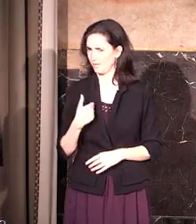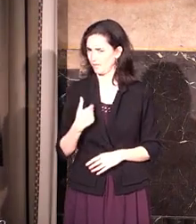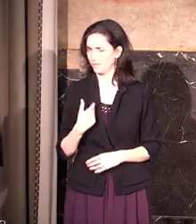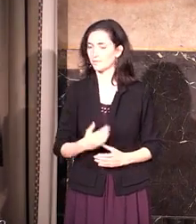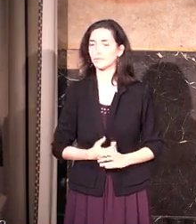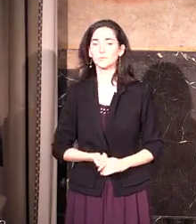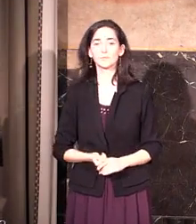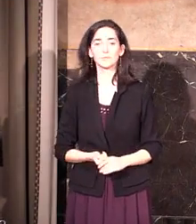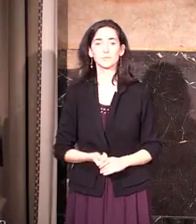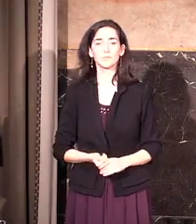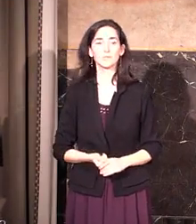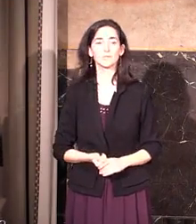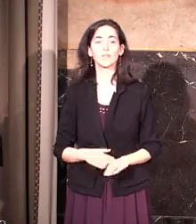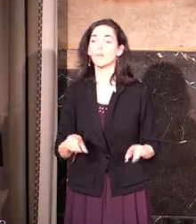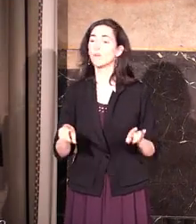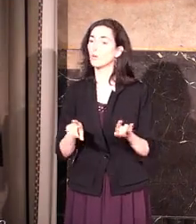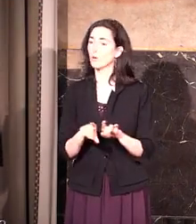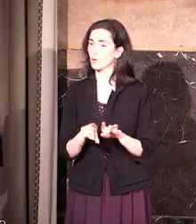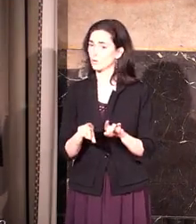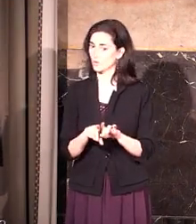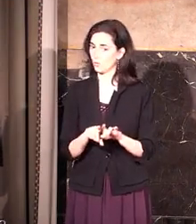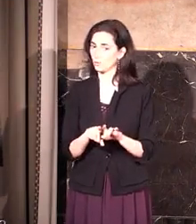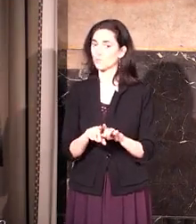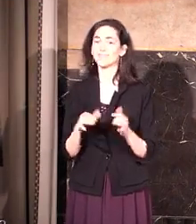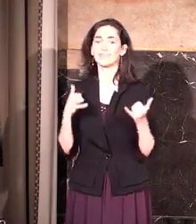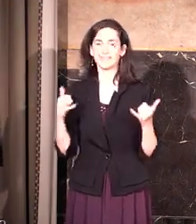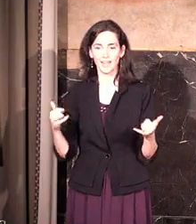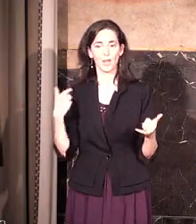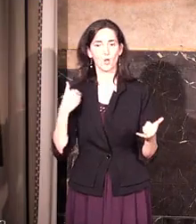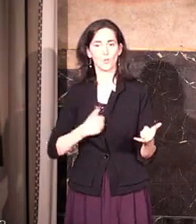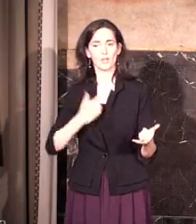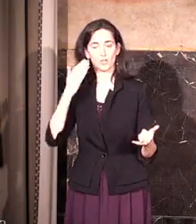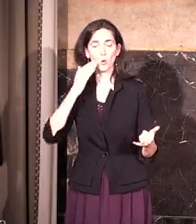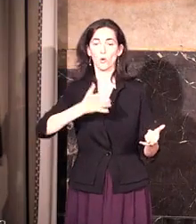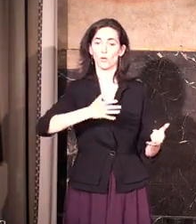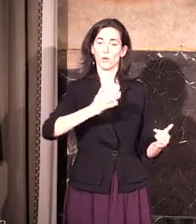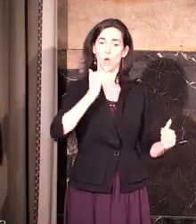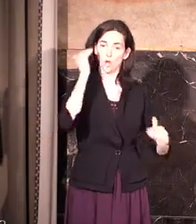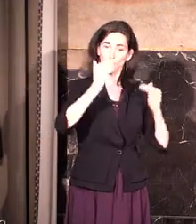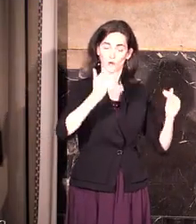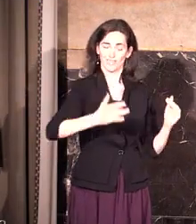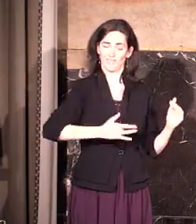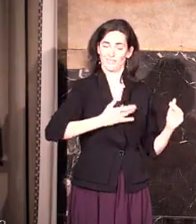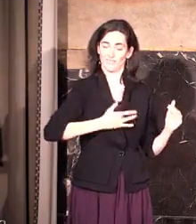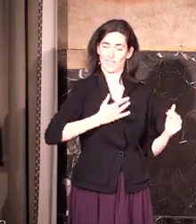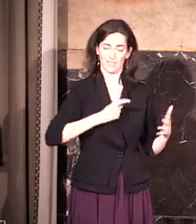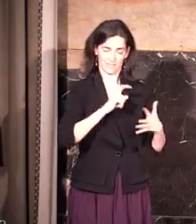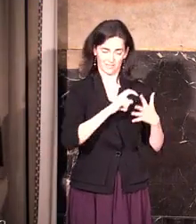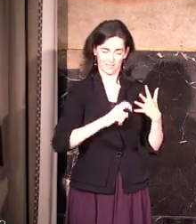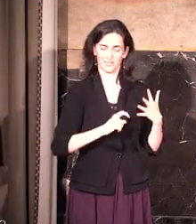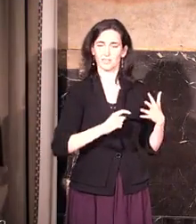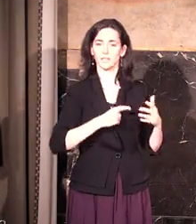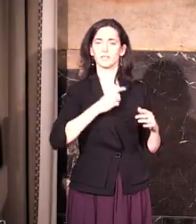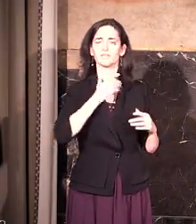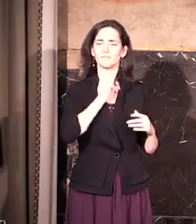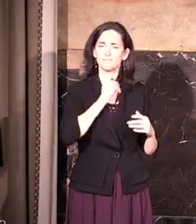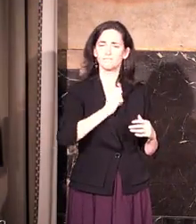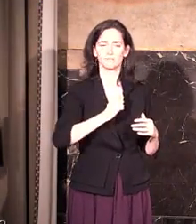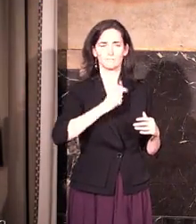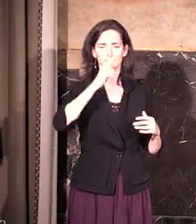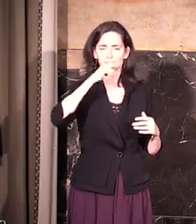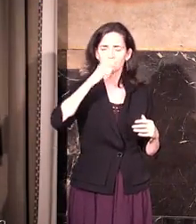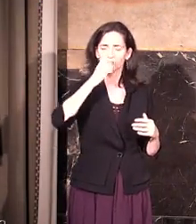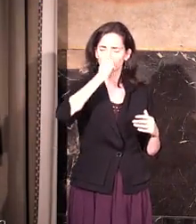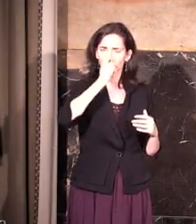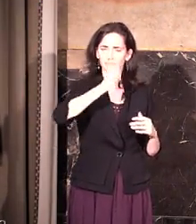And at this time, we know that children experience the same symptoms as adults, but children are much more likely to be asymptomatic or